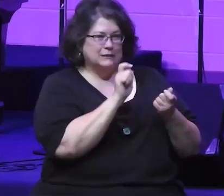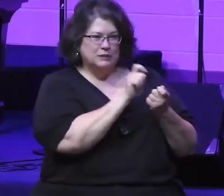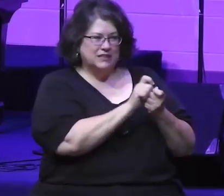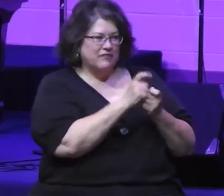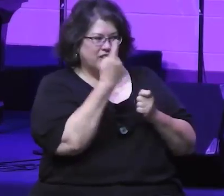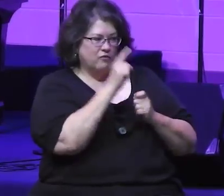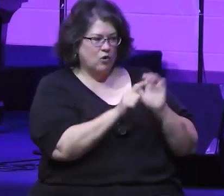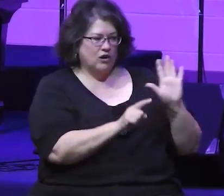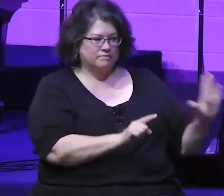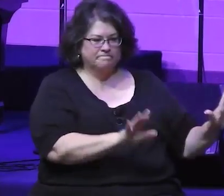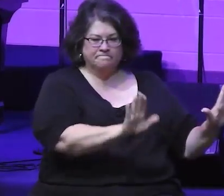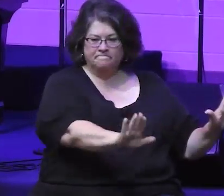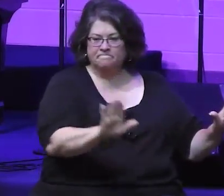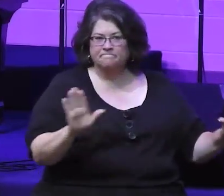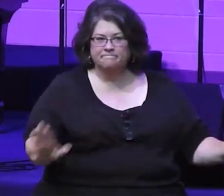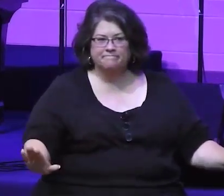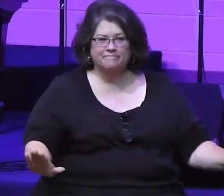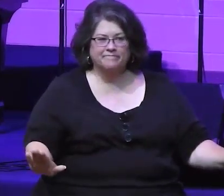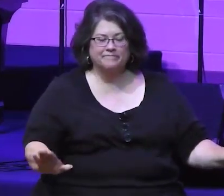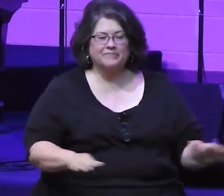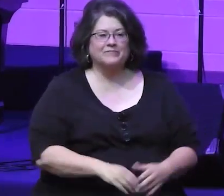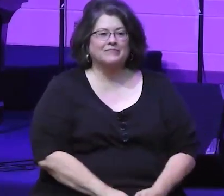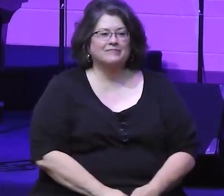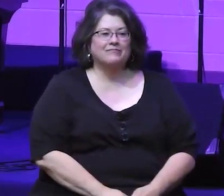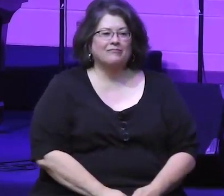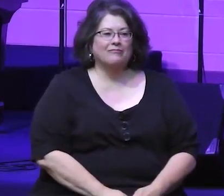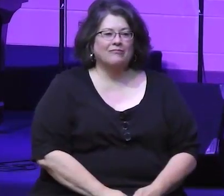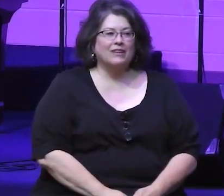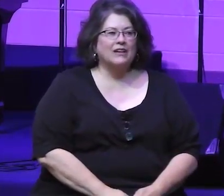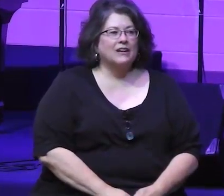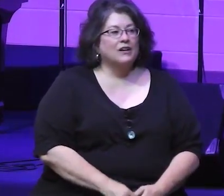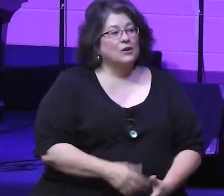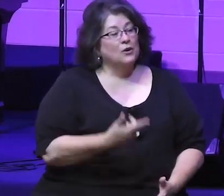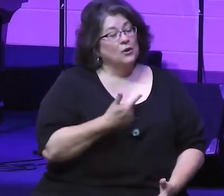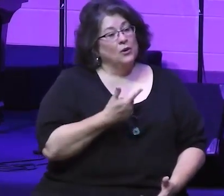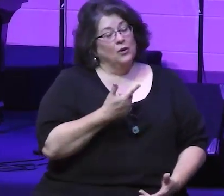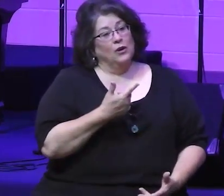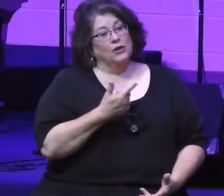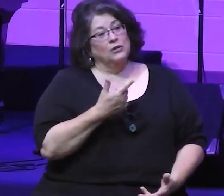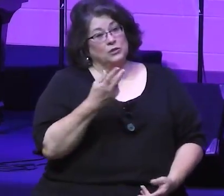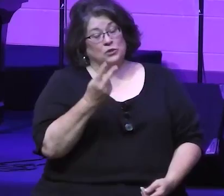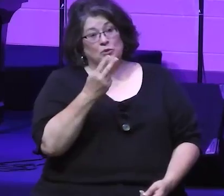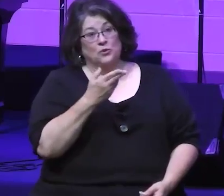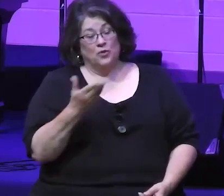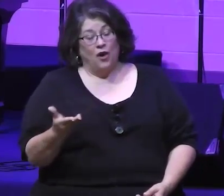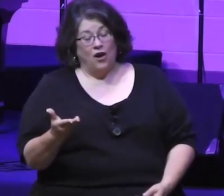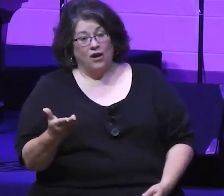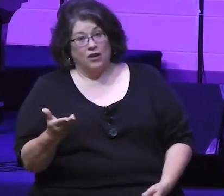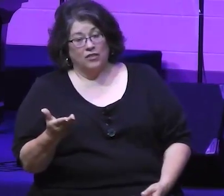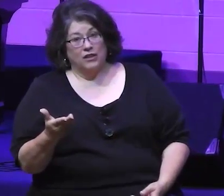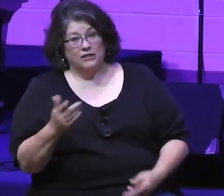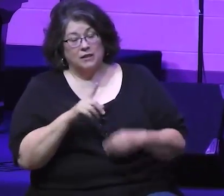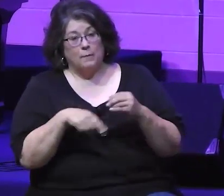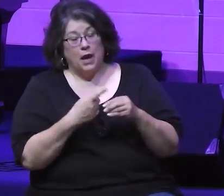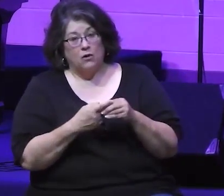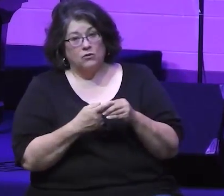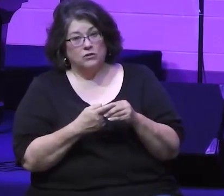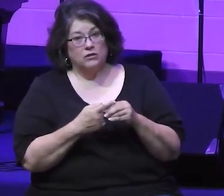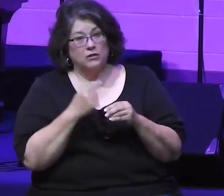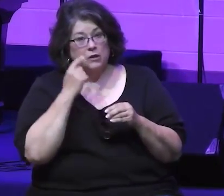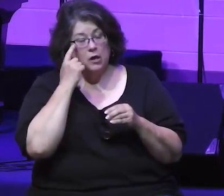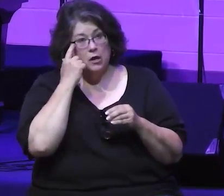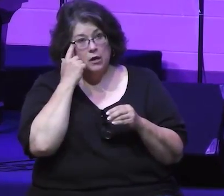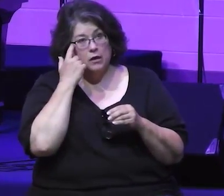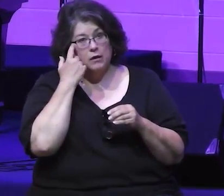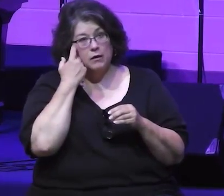really two thoughts on this. We're going to talk about the nature of what he invests, and we'll return to that shortly, but two thoughts on the fact that